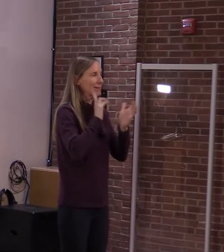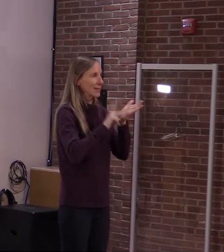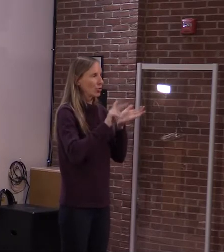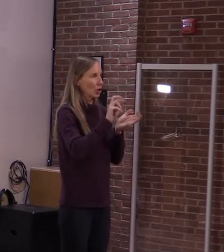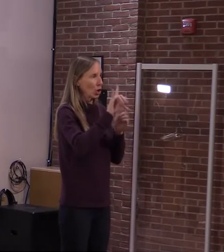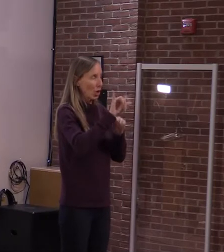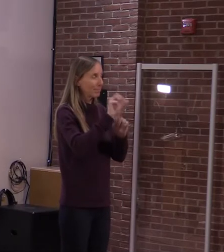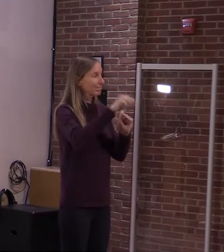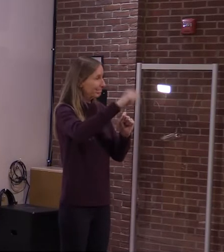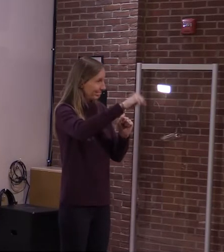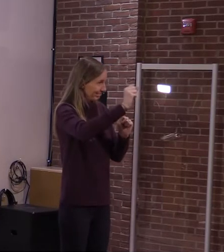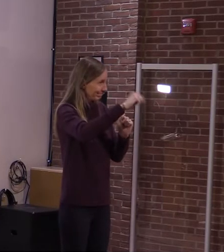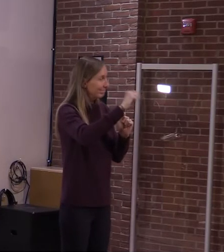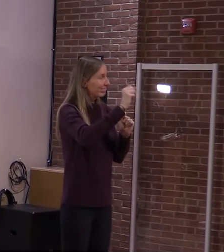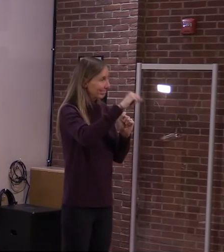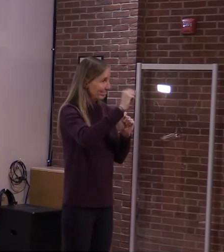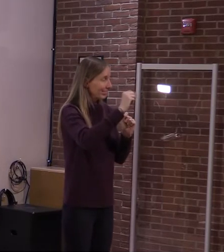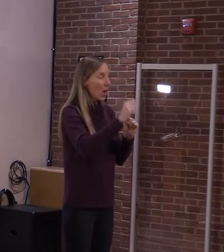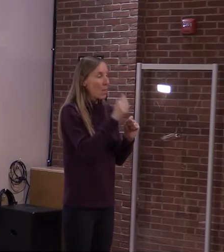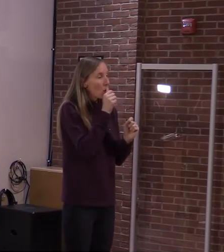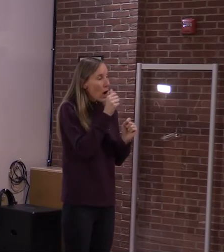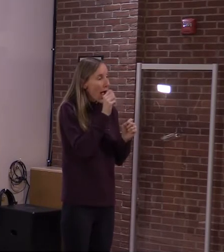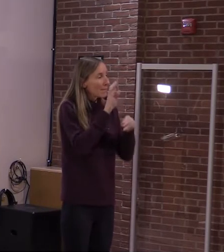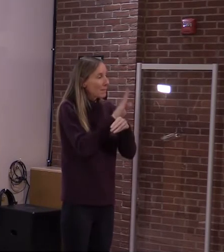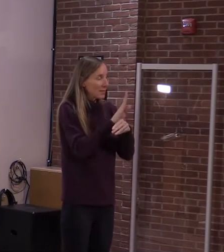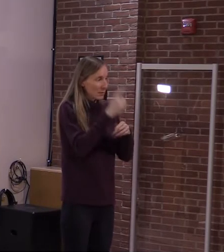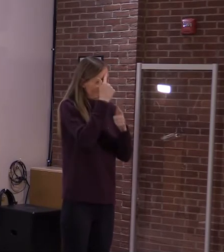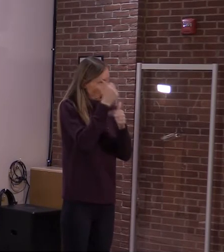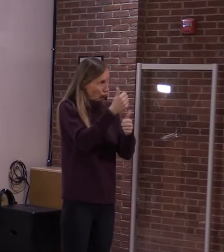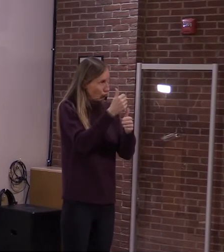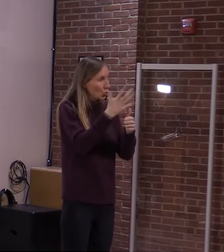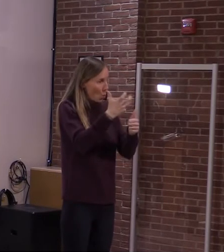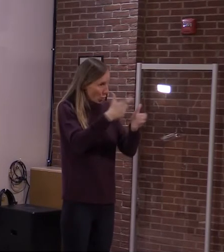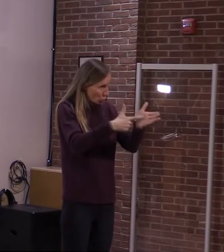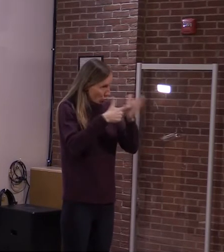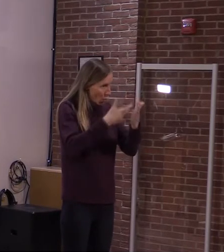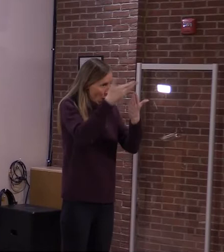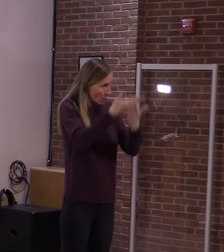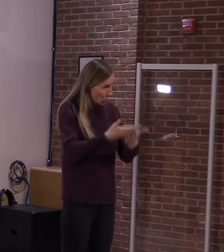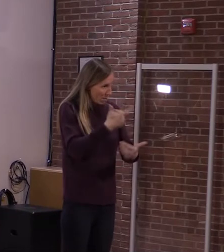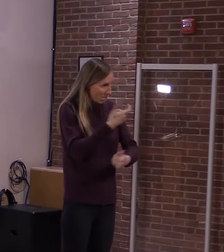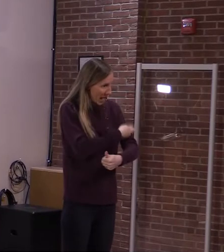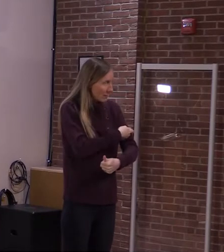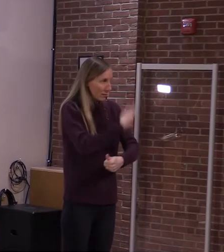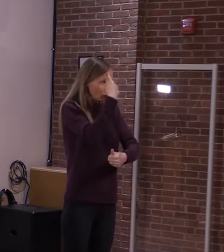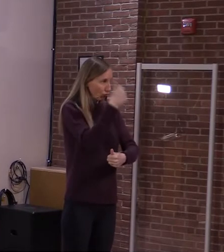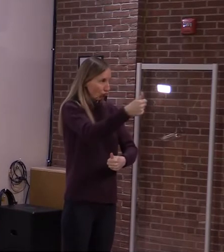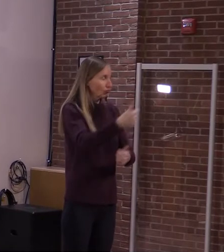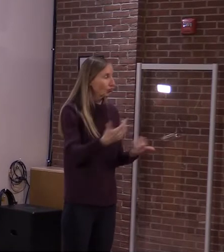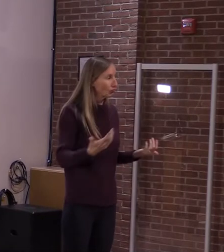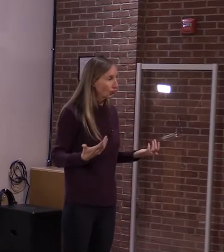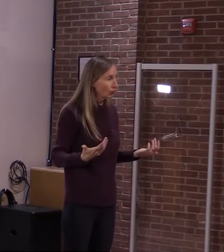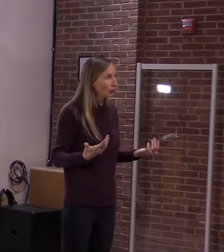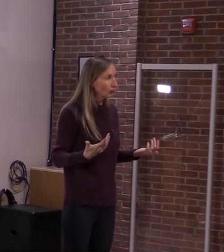Our interpretation is that private businesses are permitted to require proof of vaccination if they so choose.